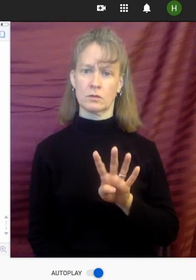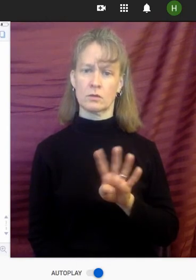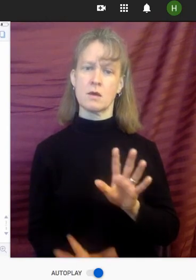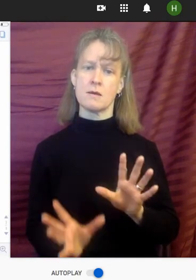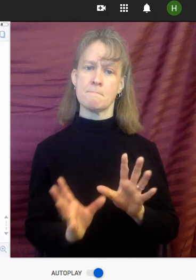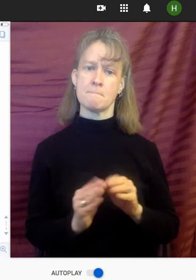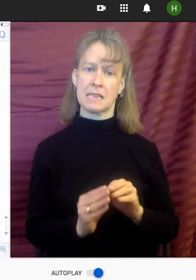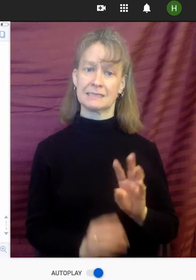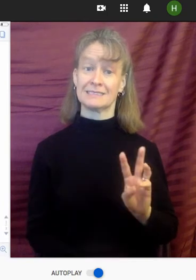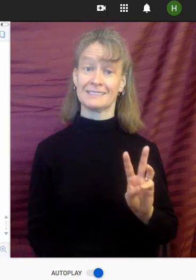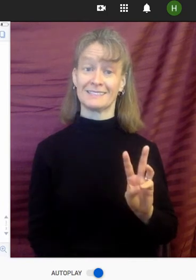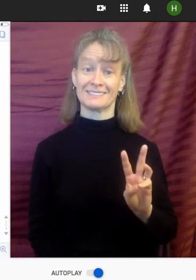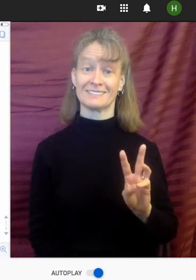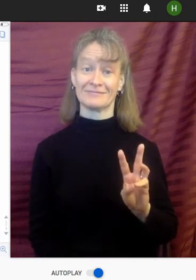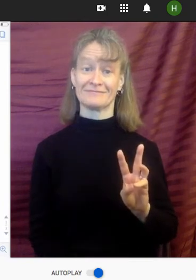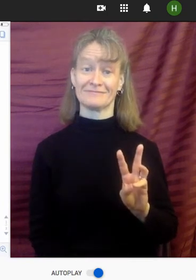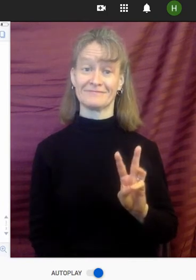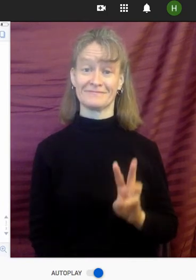Plus 6.